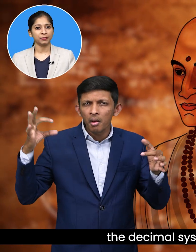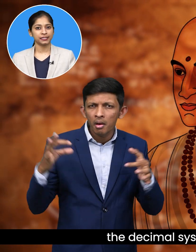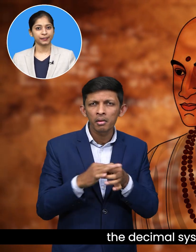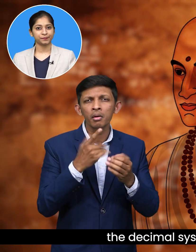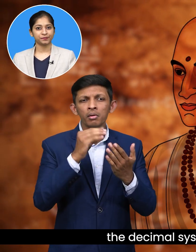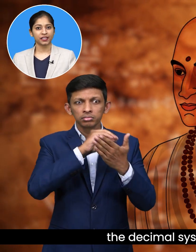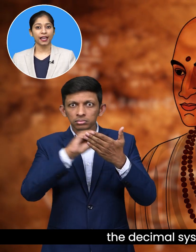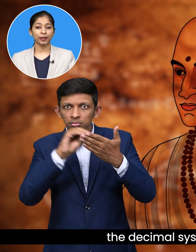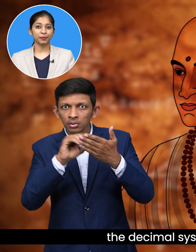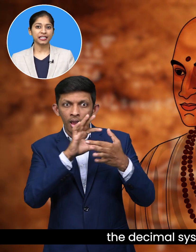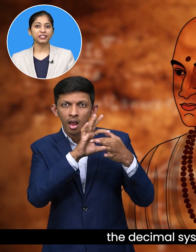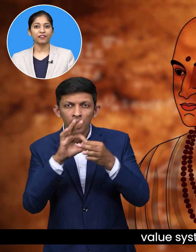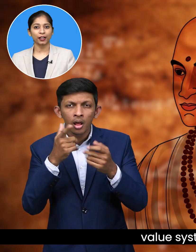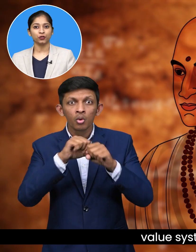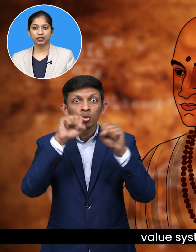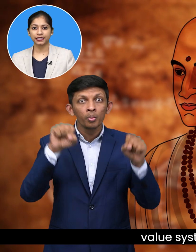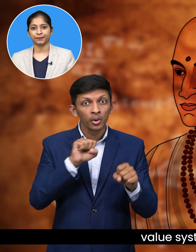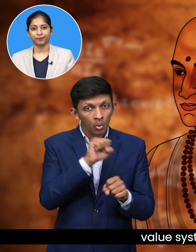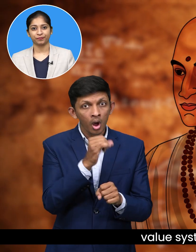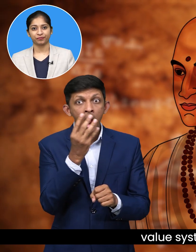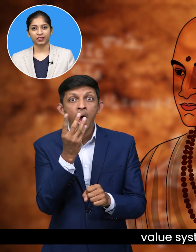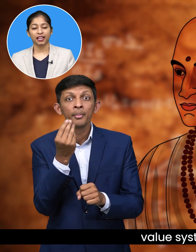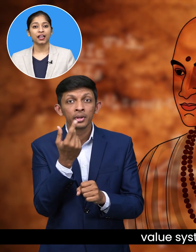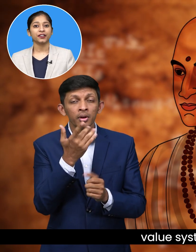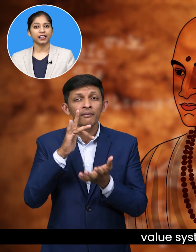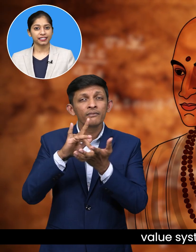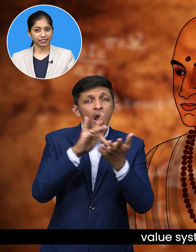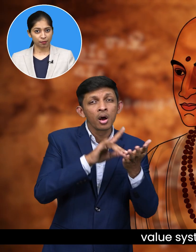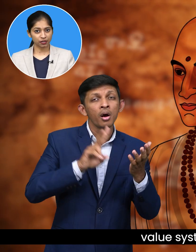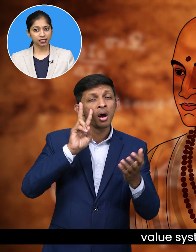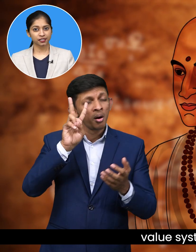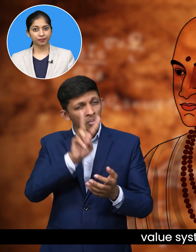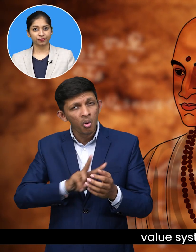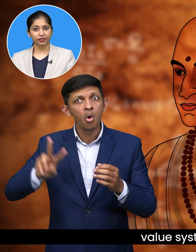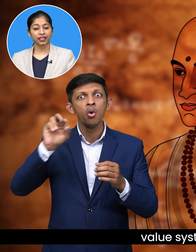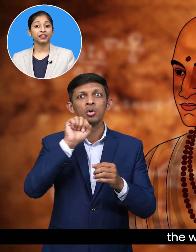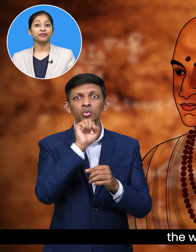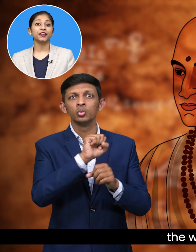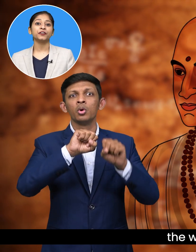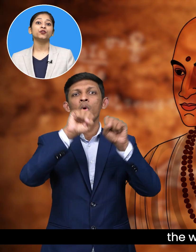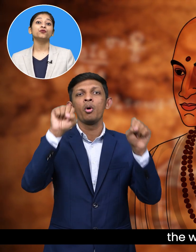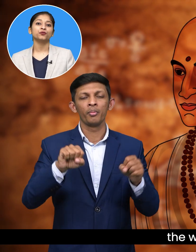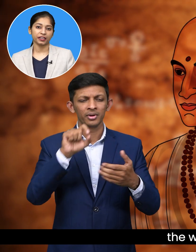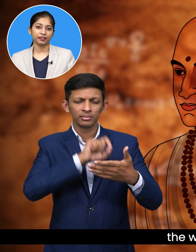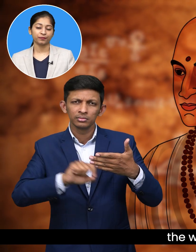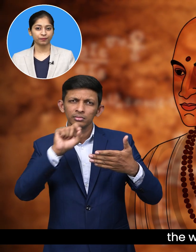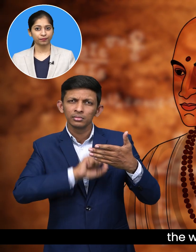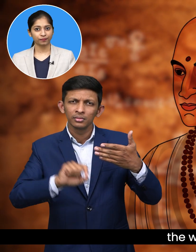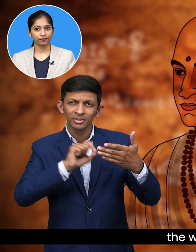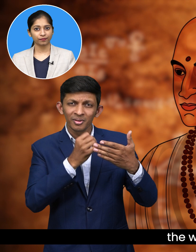of numbers and place value system, writing numbers the way we do